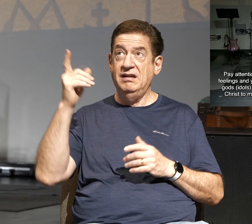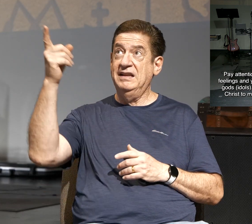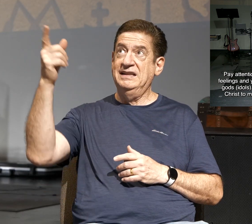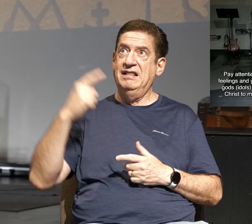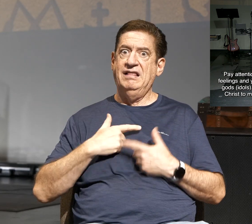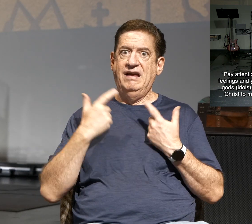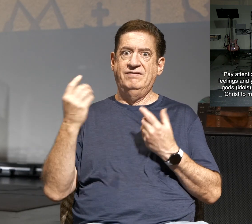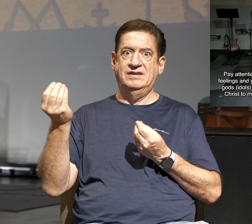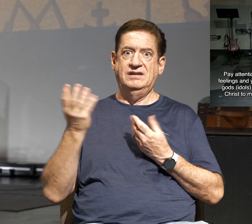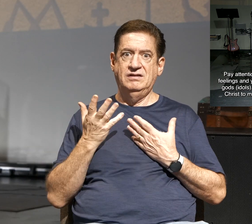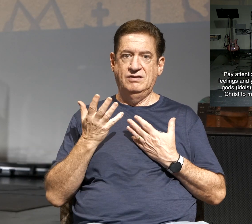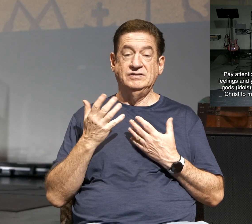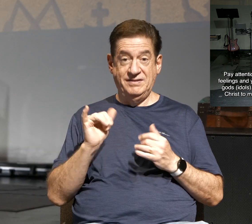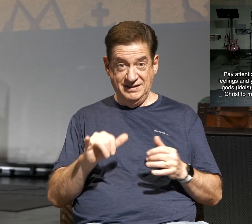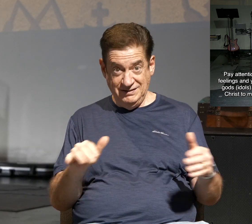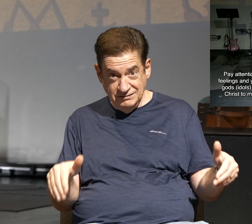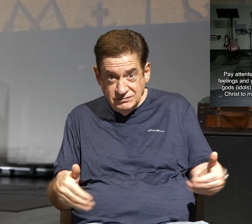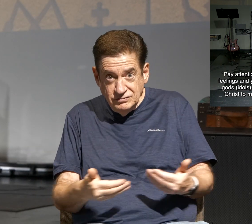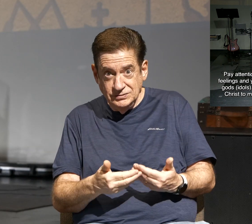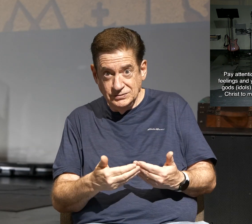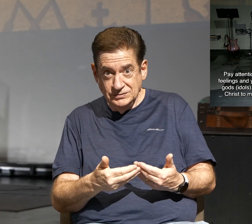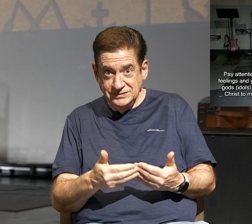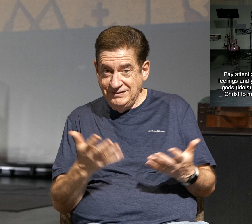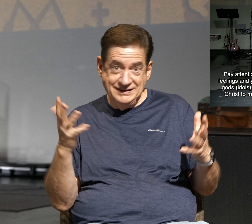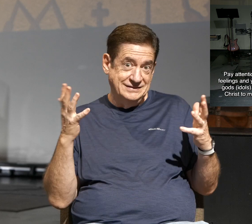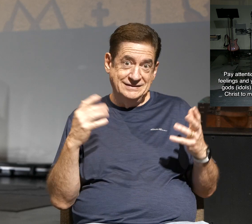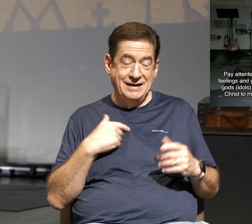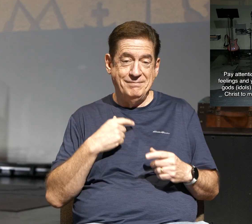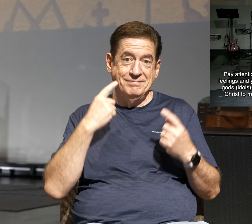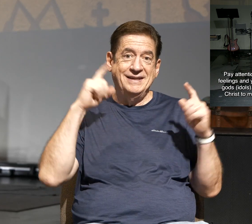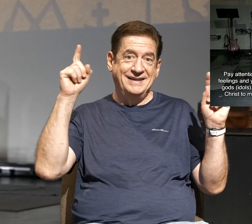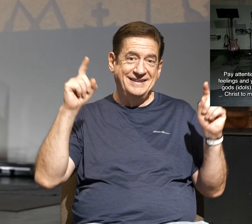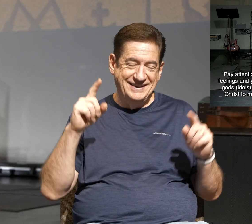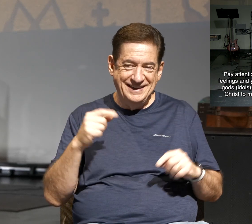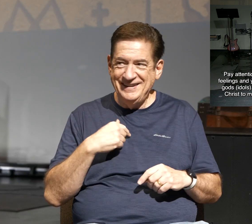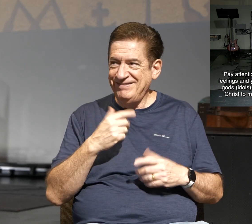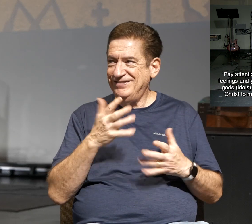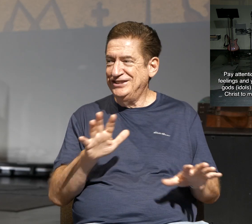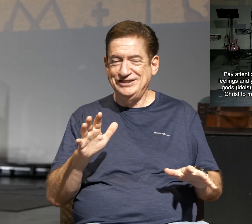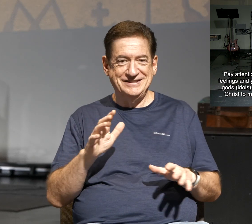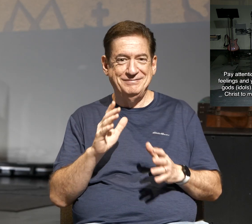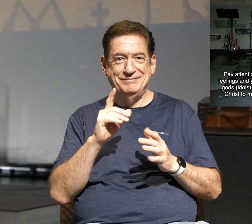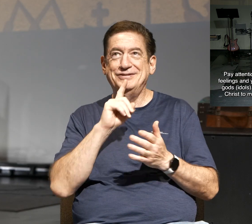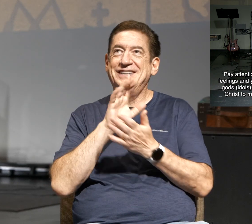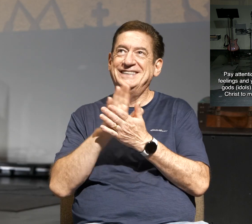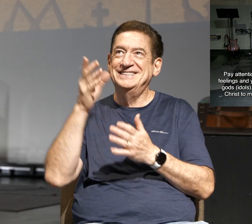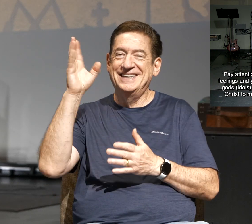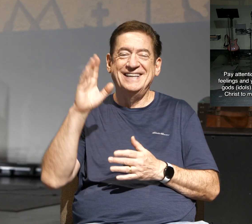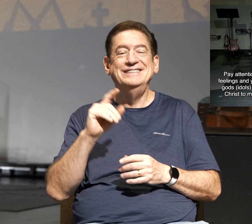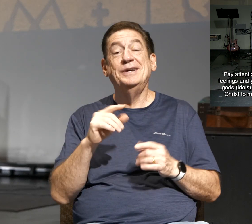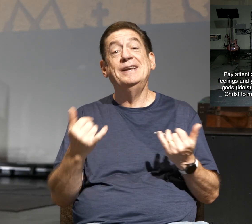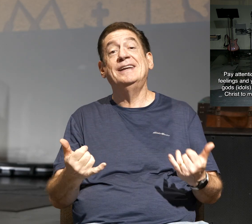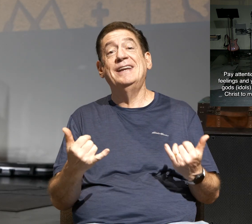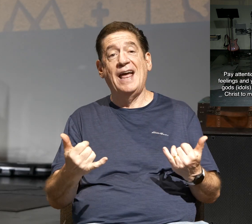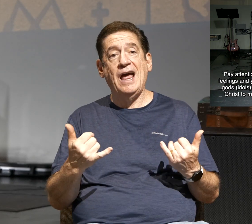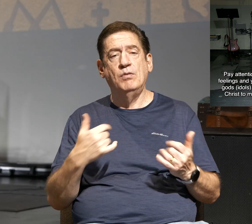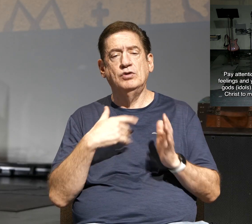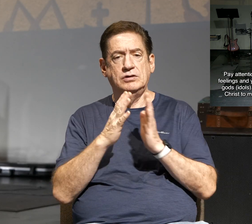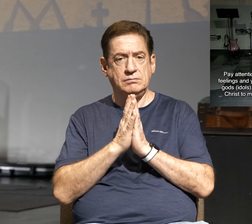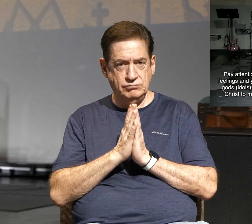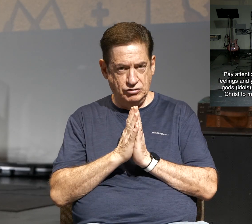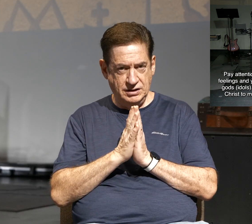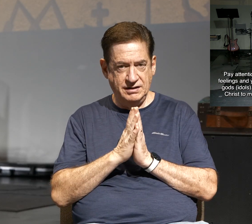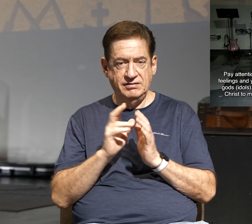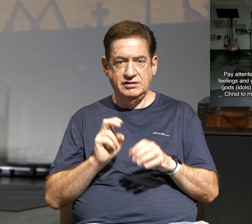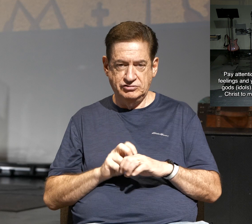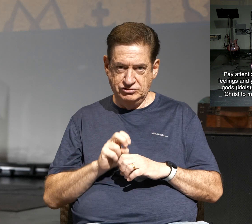that's my intro. That's it. I finished. I made it. Okay. Woo! Praise God. Praise God. So now we're going to pray, and then we're going to